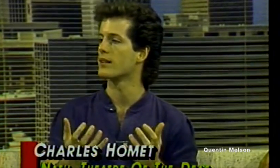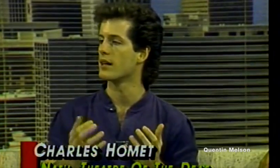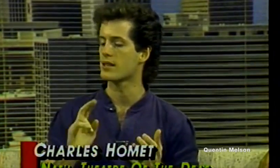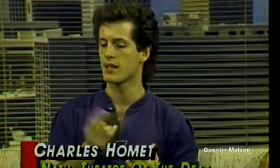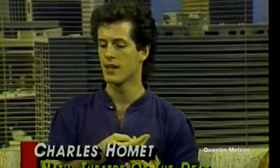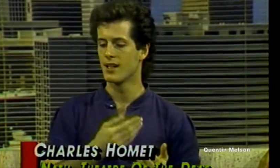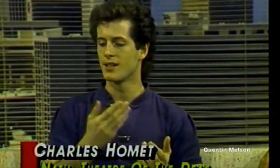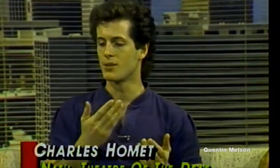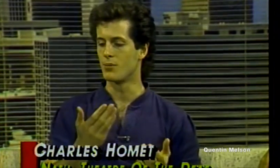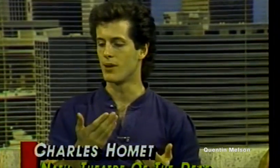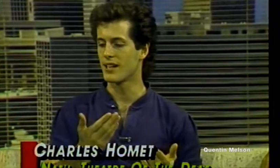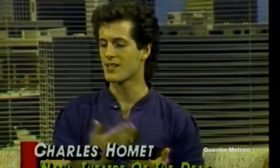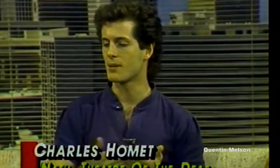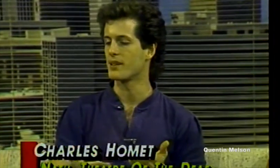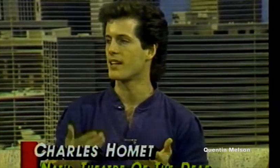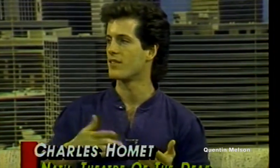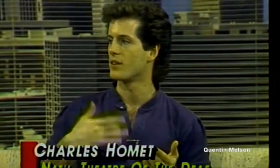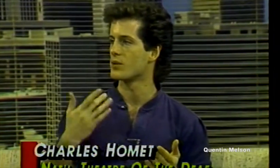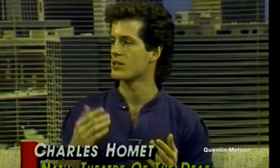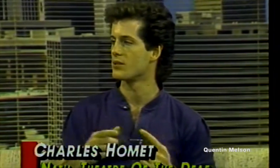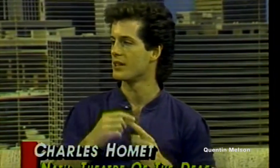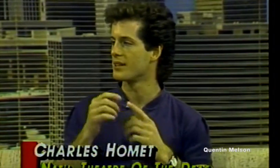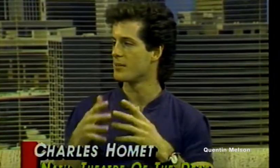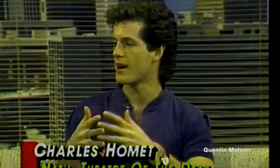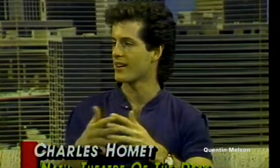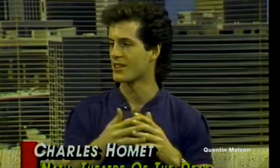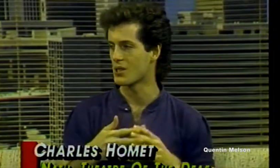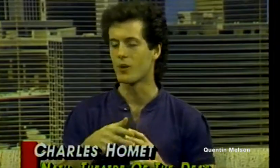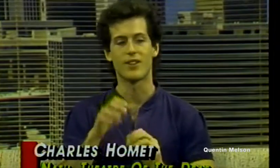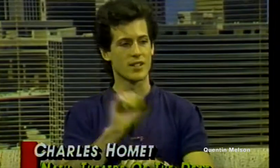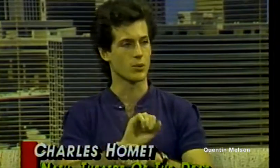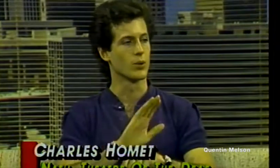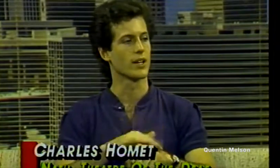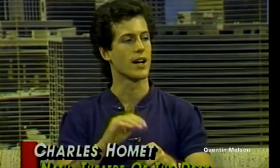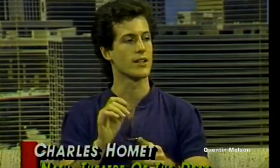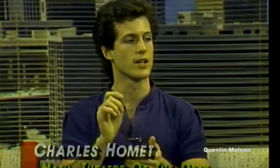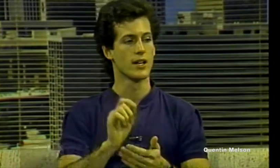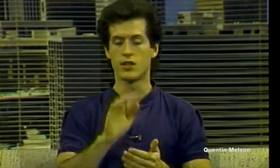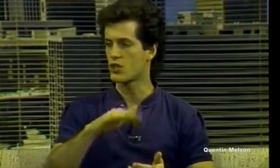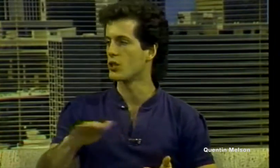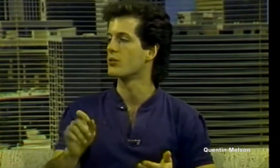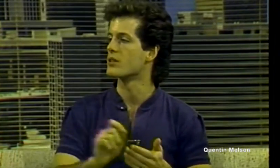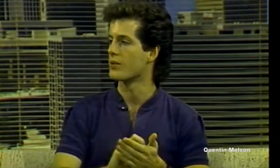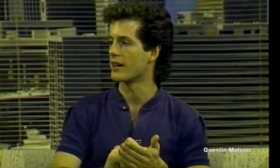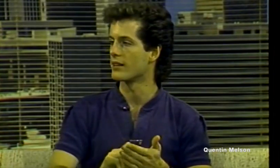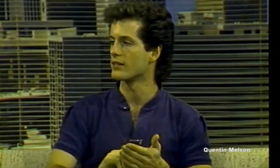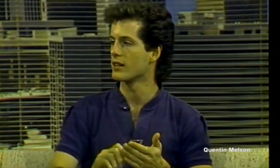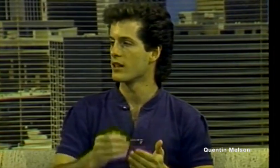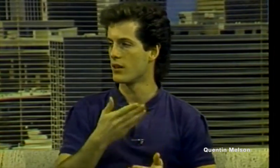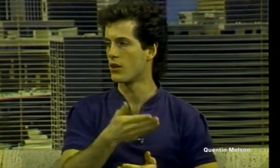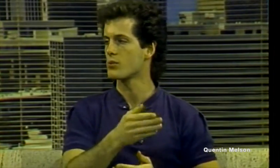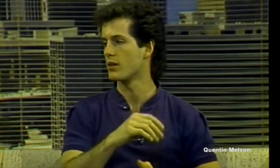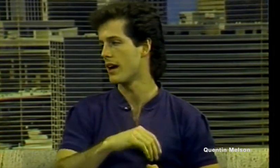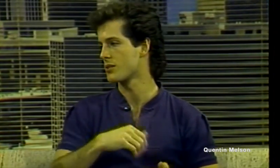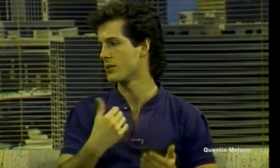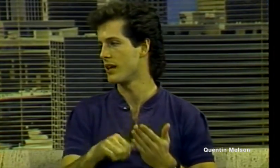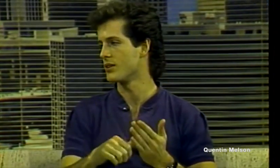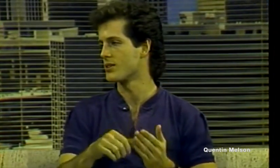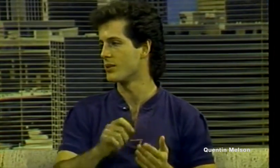us to bring something that he felt was uniquely American. So one of the things that we're working on is children's writings. And those were actual letters written